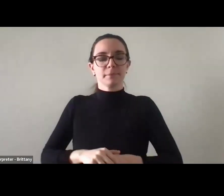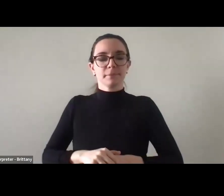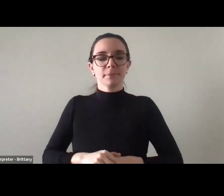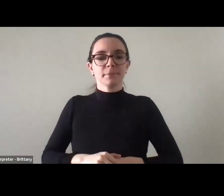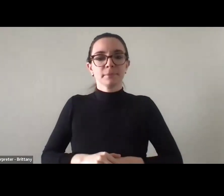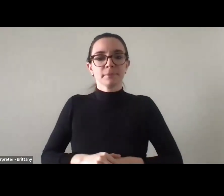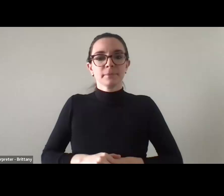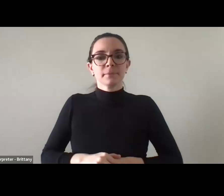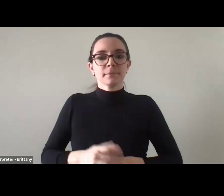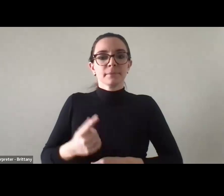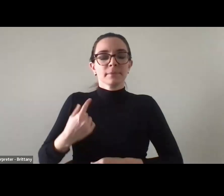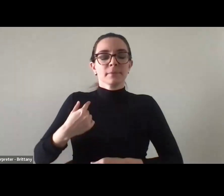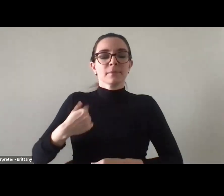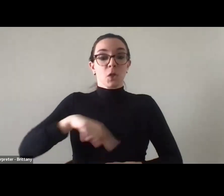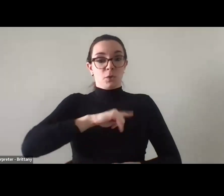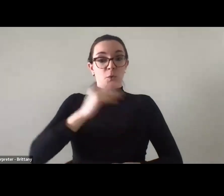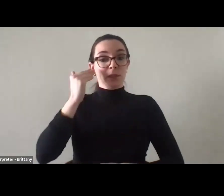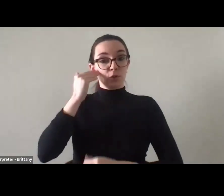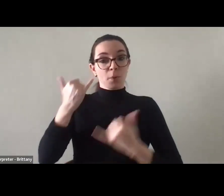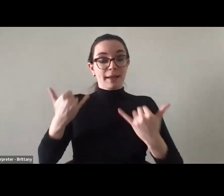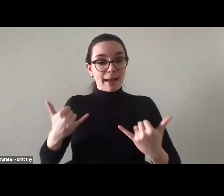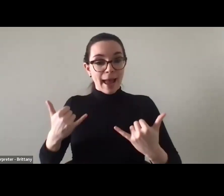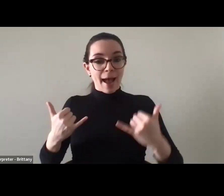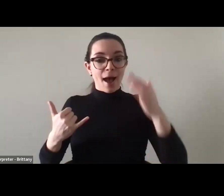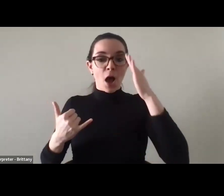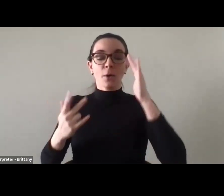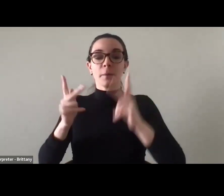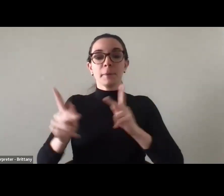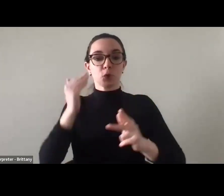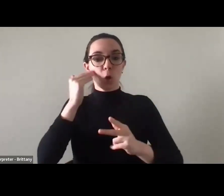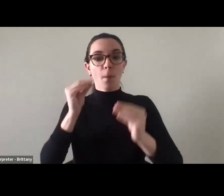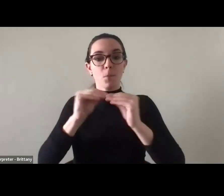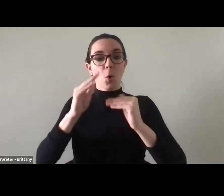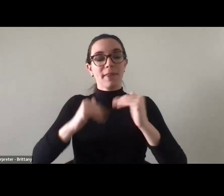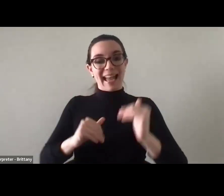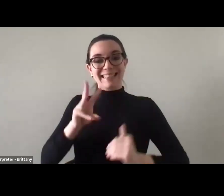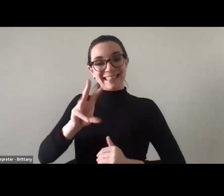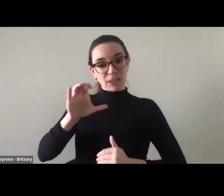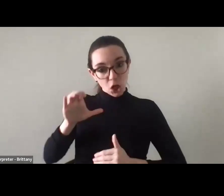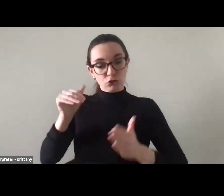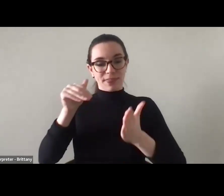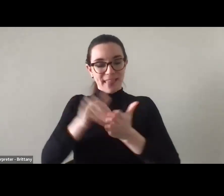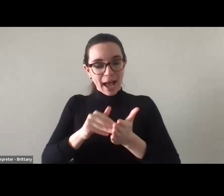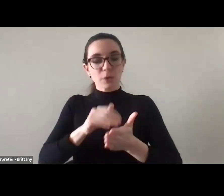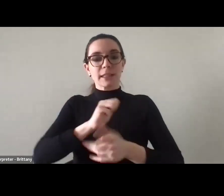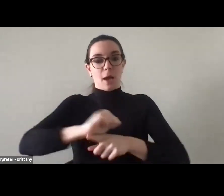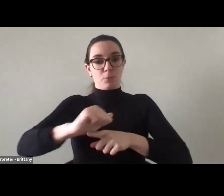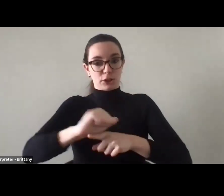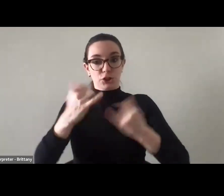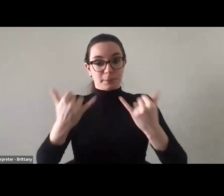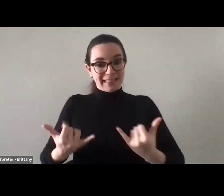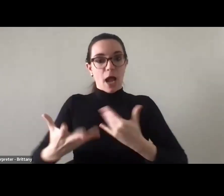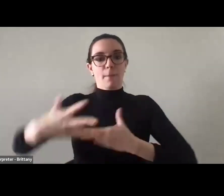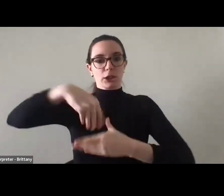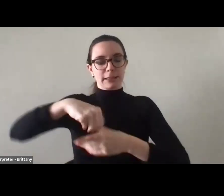economy. And we know that now, as folks have noted, more than 600,000 apprentices now participate in the apprenticeship